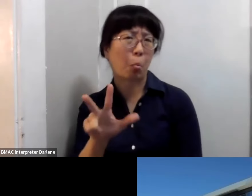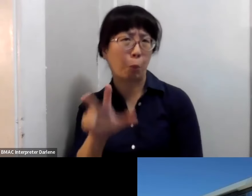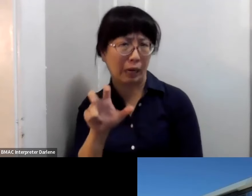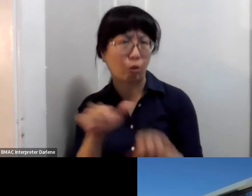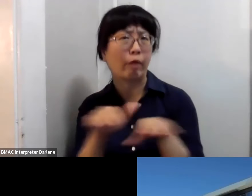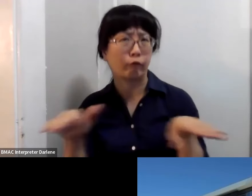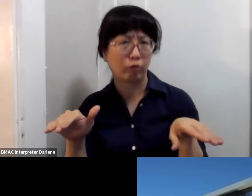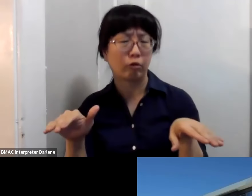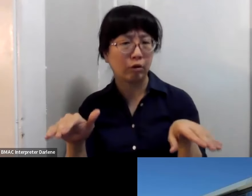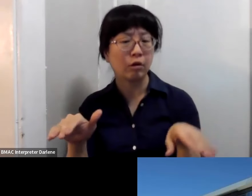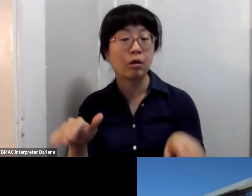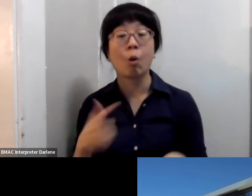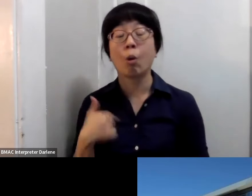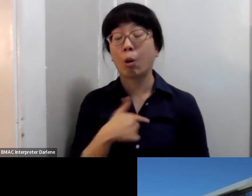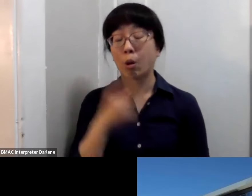a big challenge we see